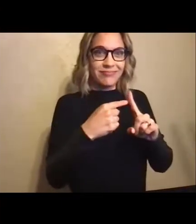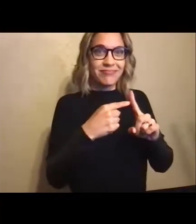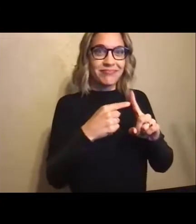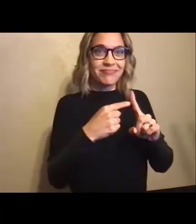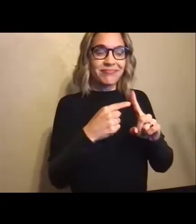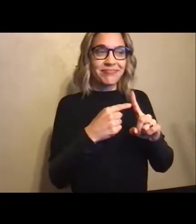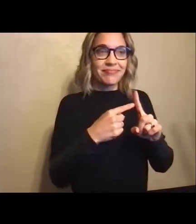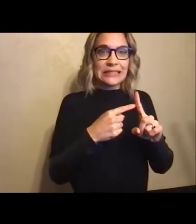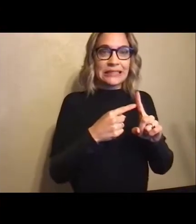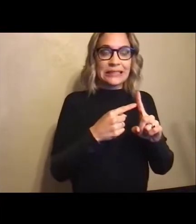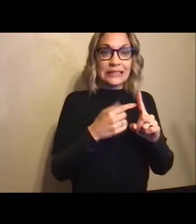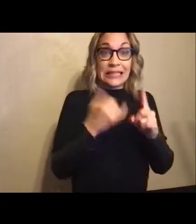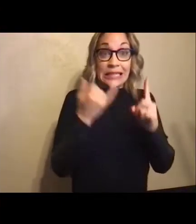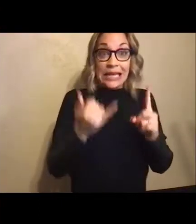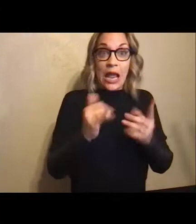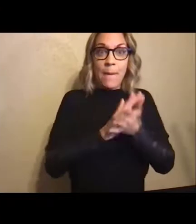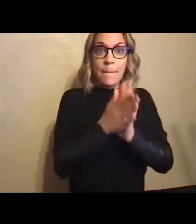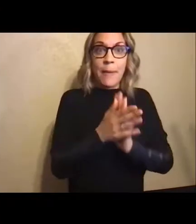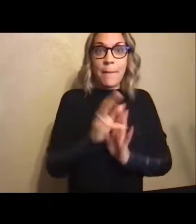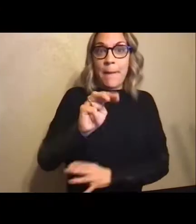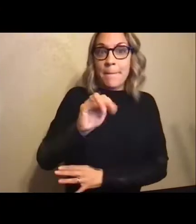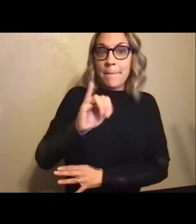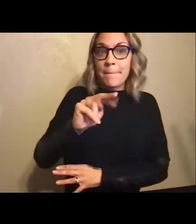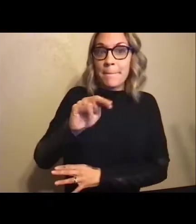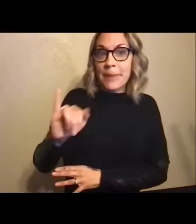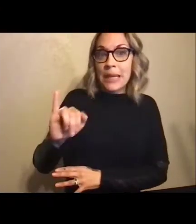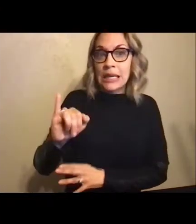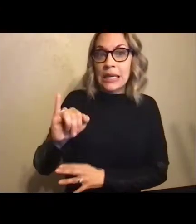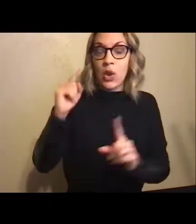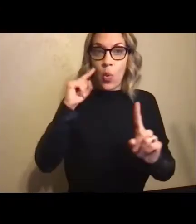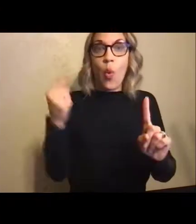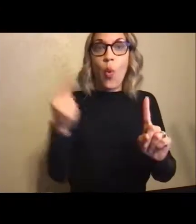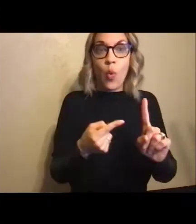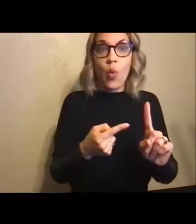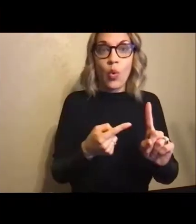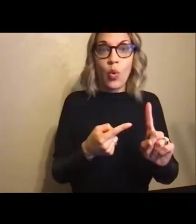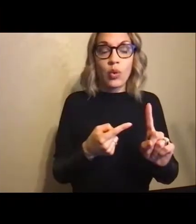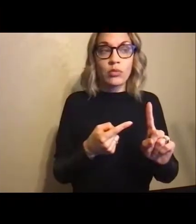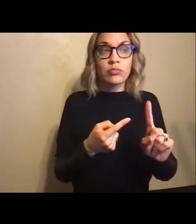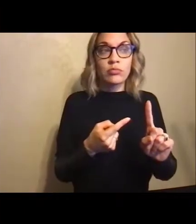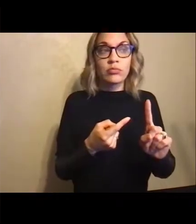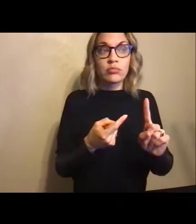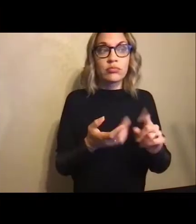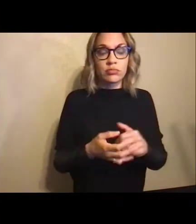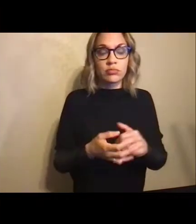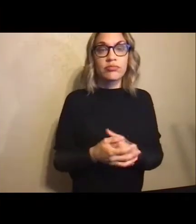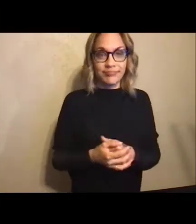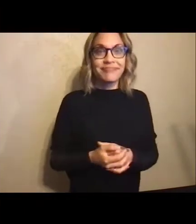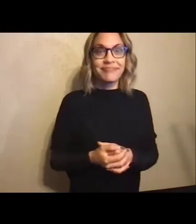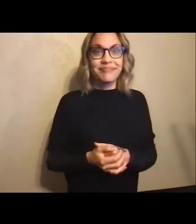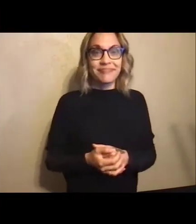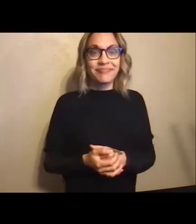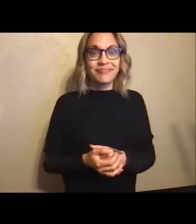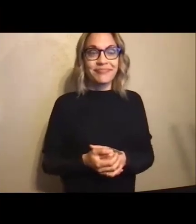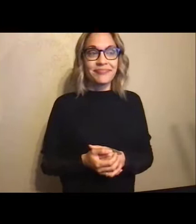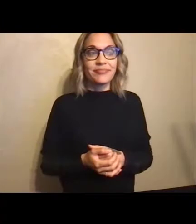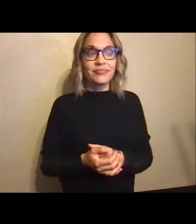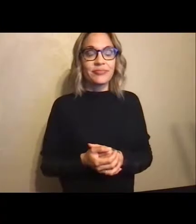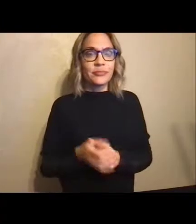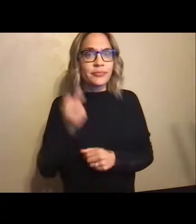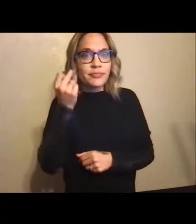now you can break them down into smaller written out goals. Again, those mini goals that I mentioned